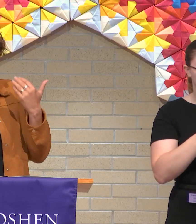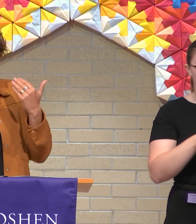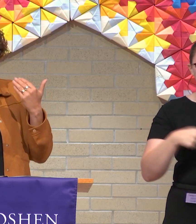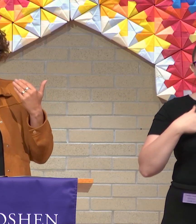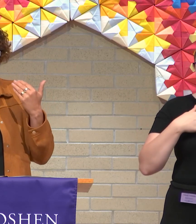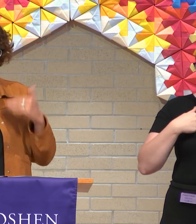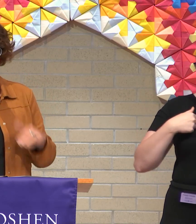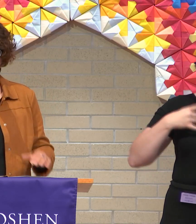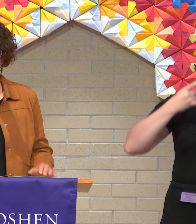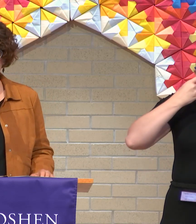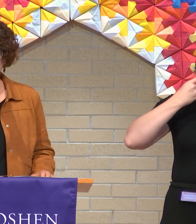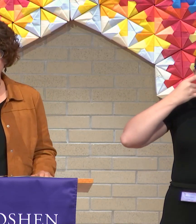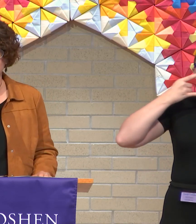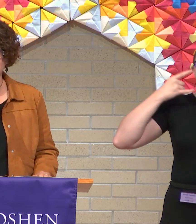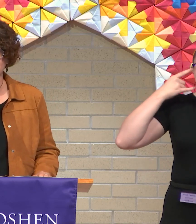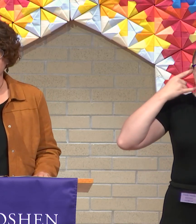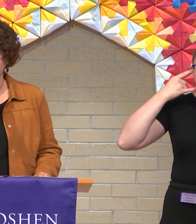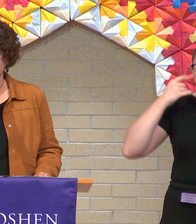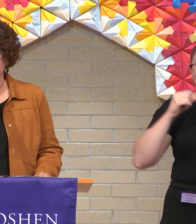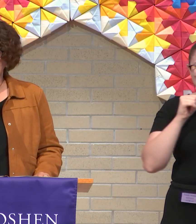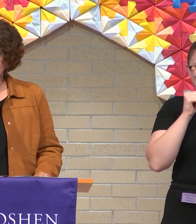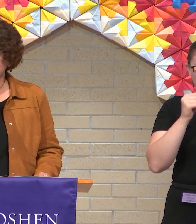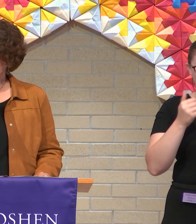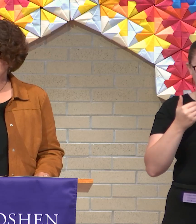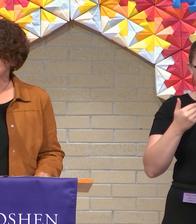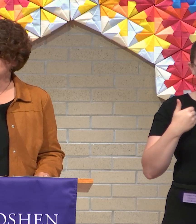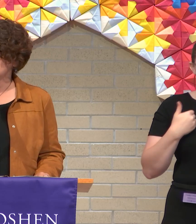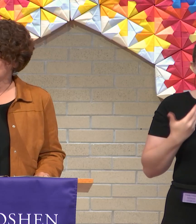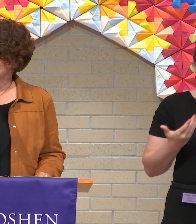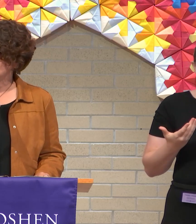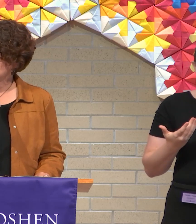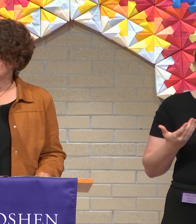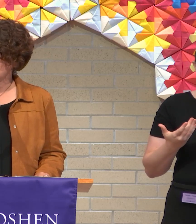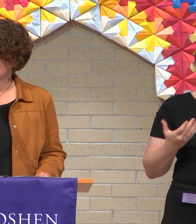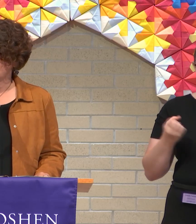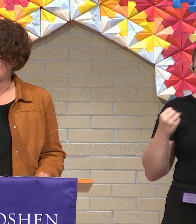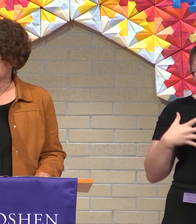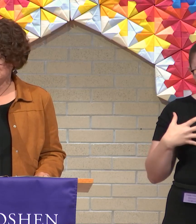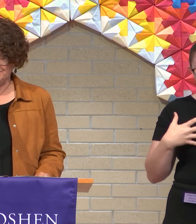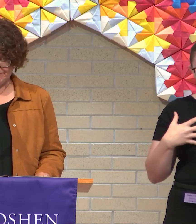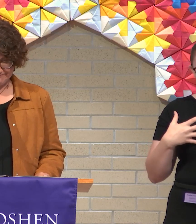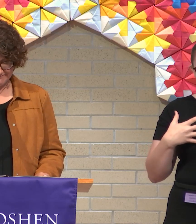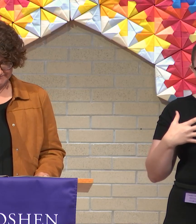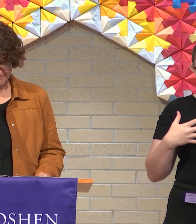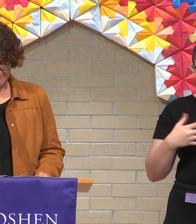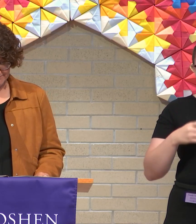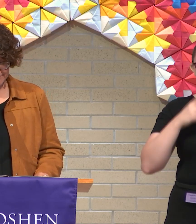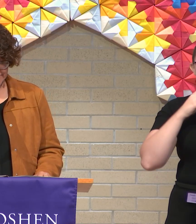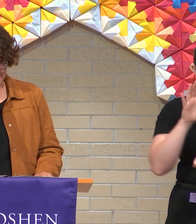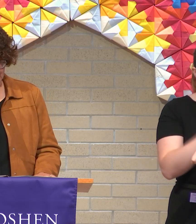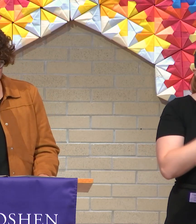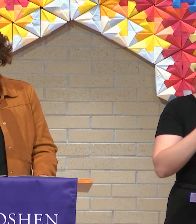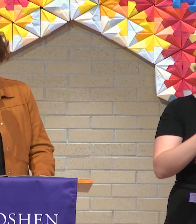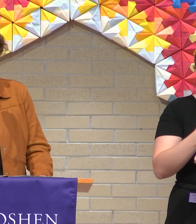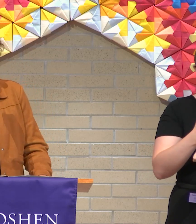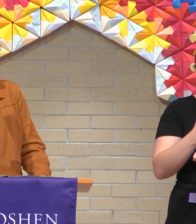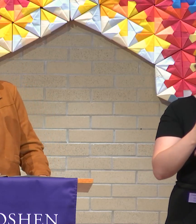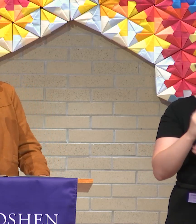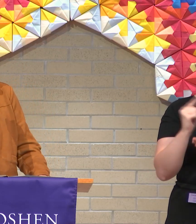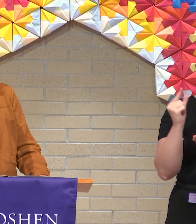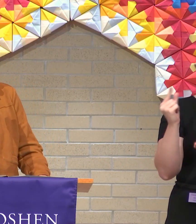we didn't know if it was okay to take them off up here. And we did not sing the alma mater.